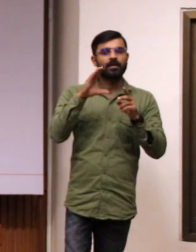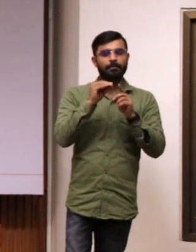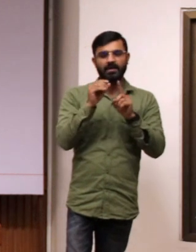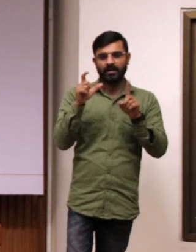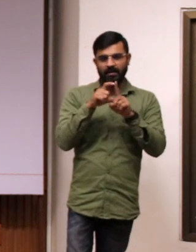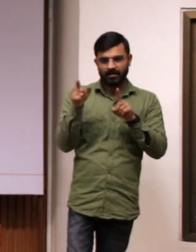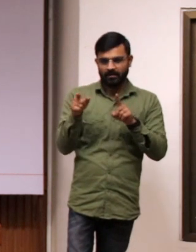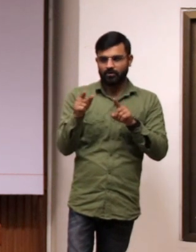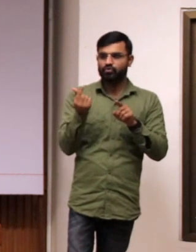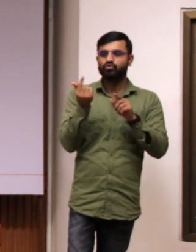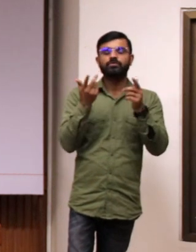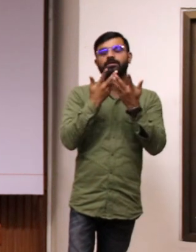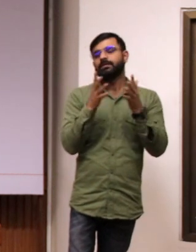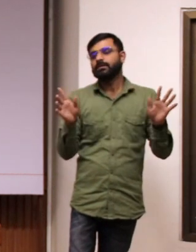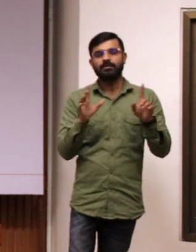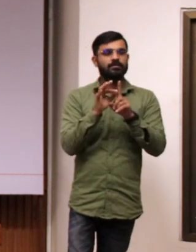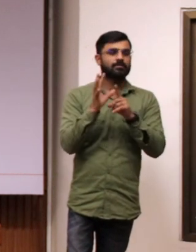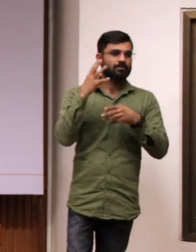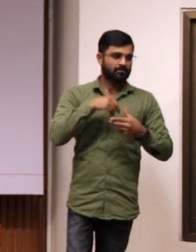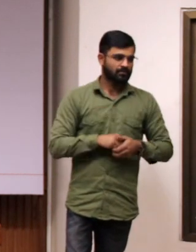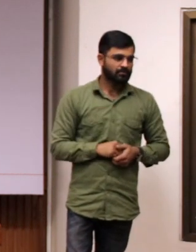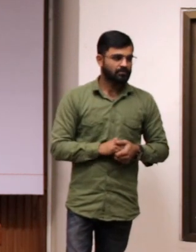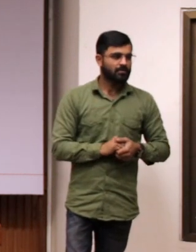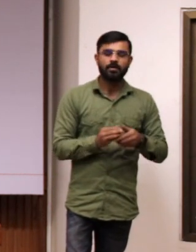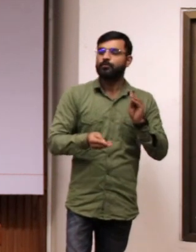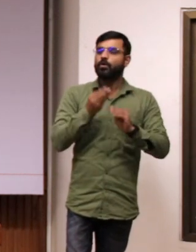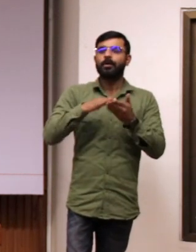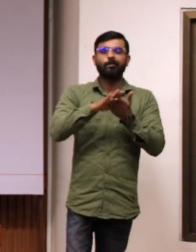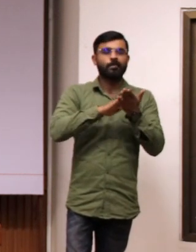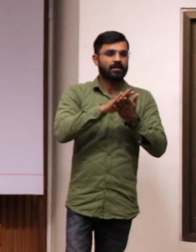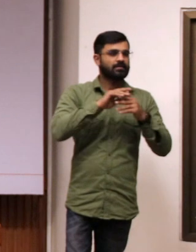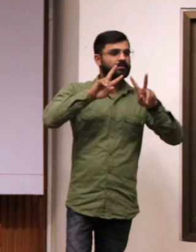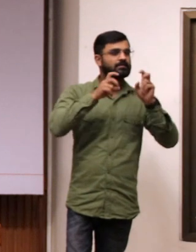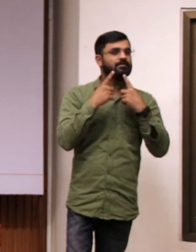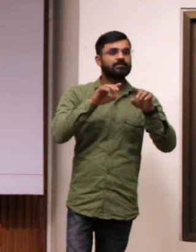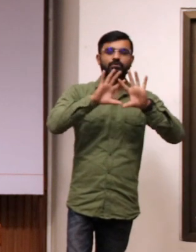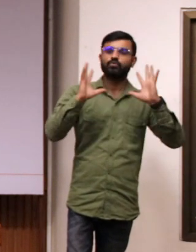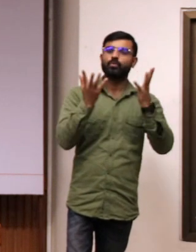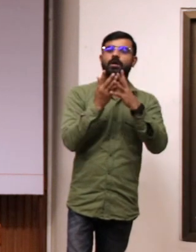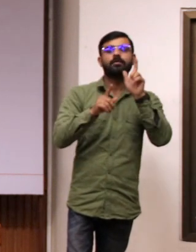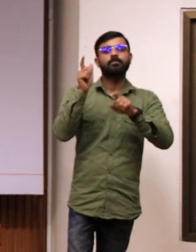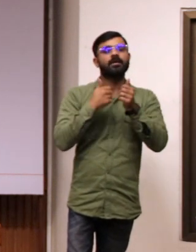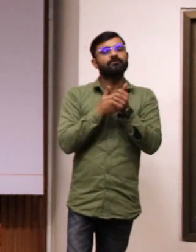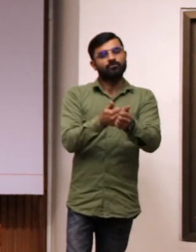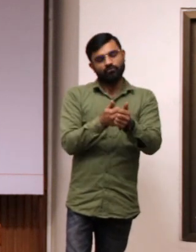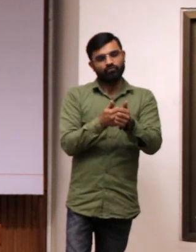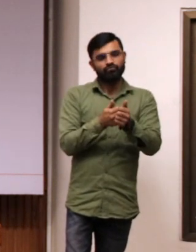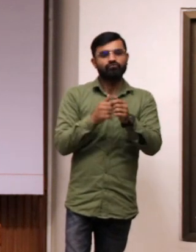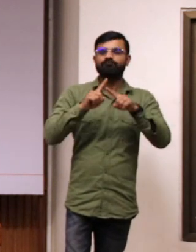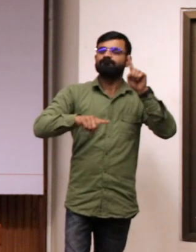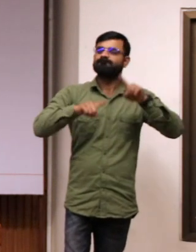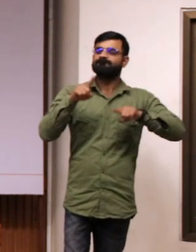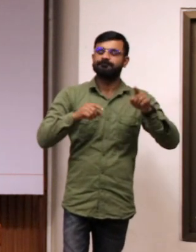think used by every other in some like form or other, but this is a basic definition which globally people follow. This is from Convention on Biological